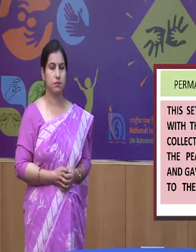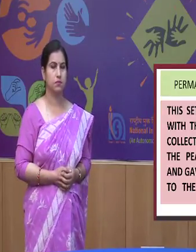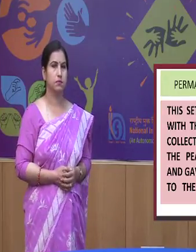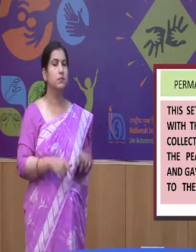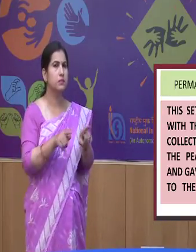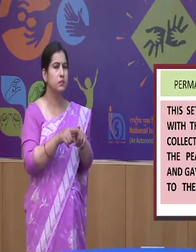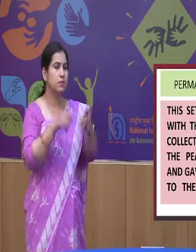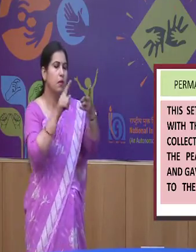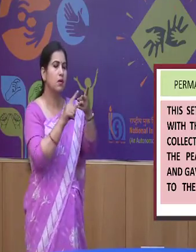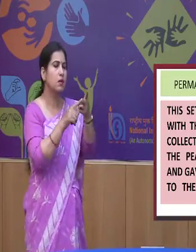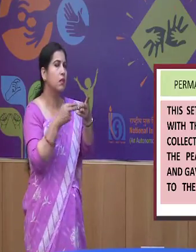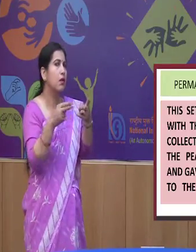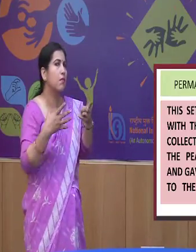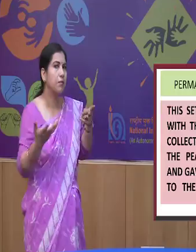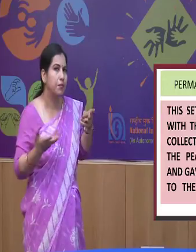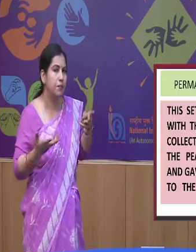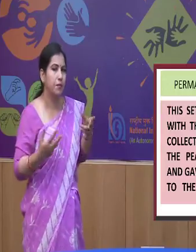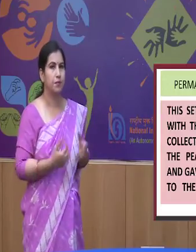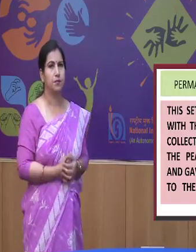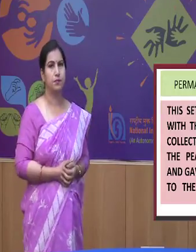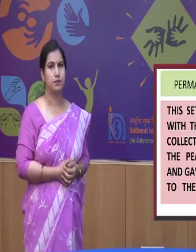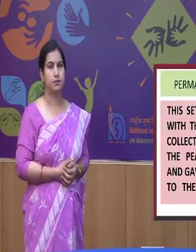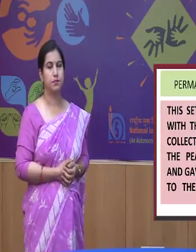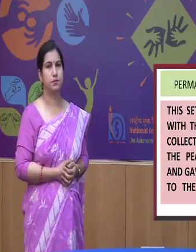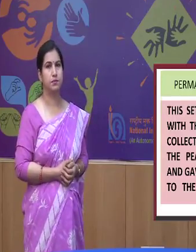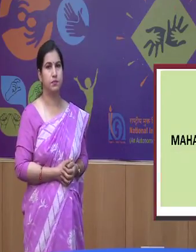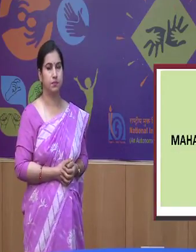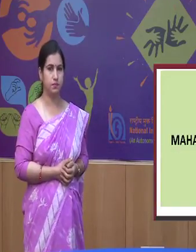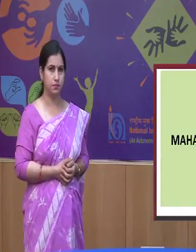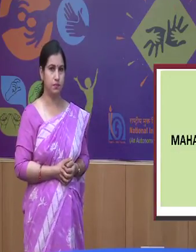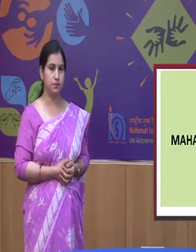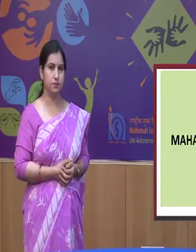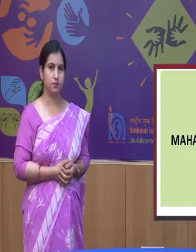Another land settlement system was the Mahalwari system,